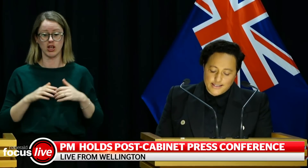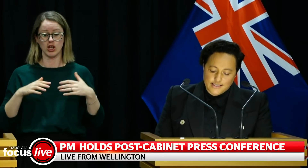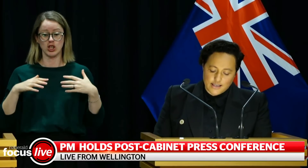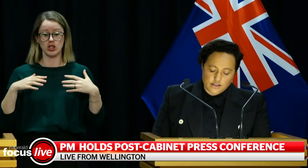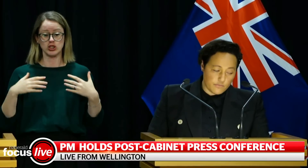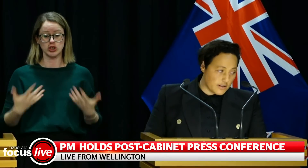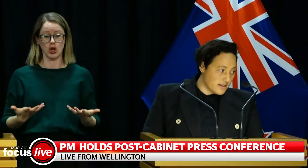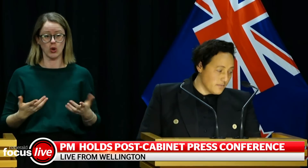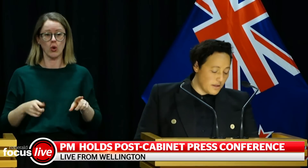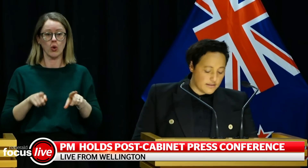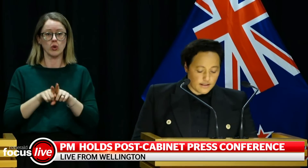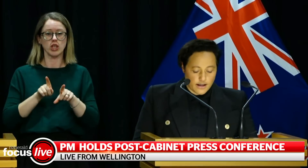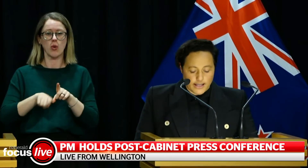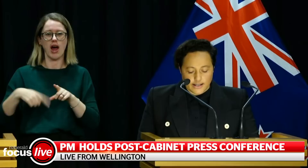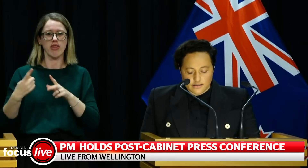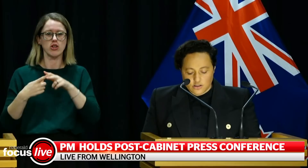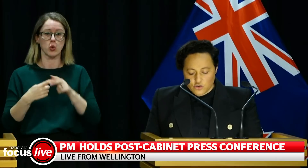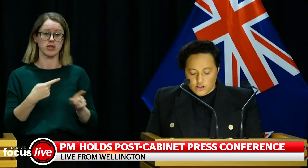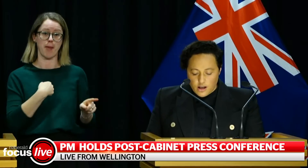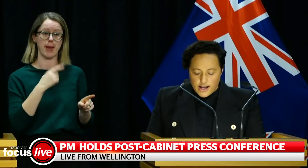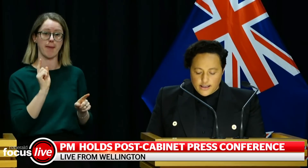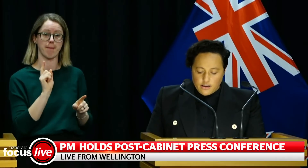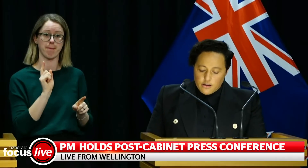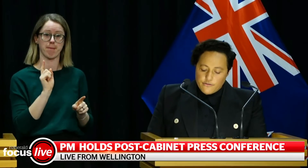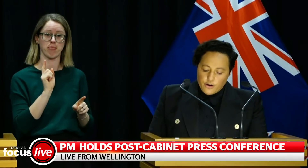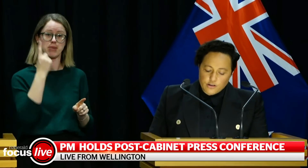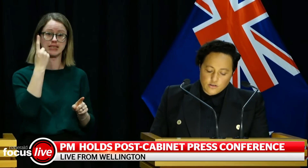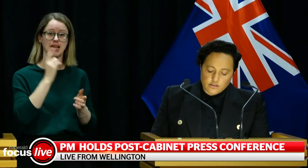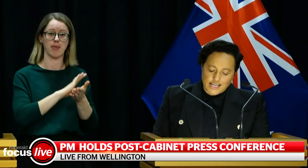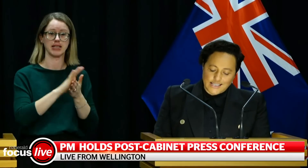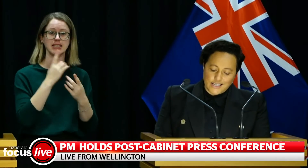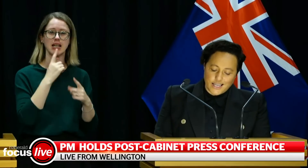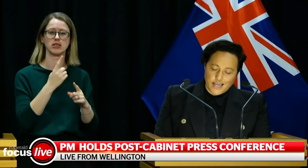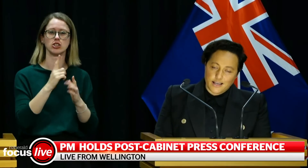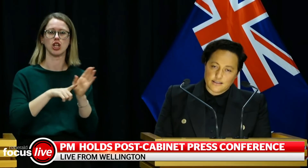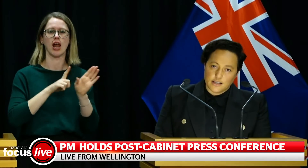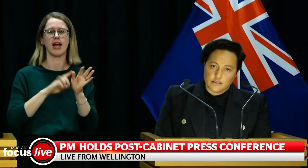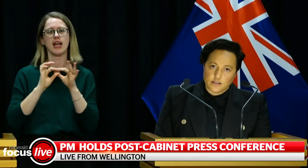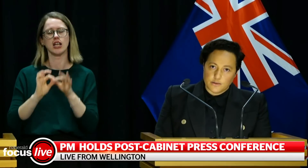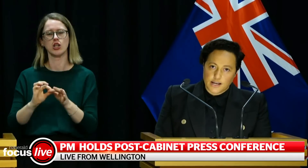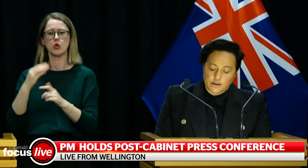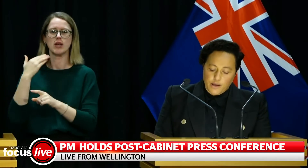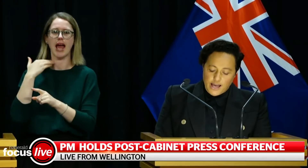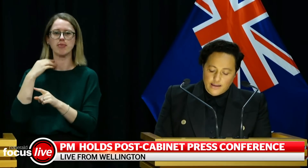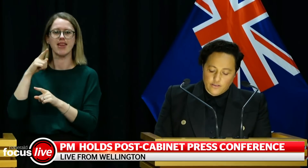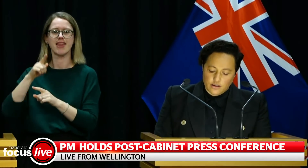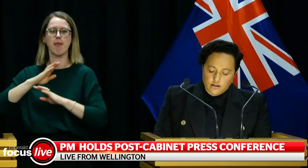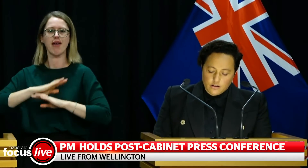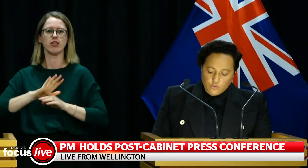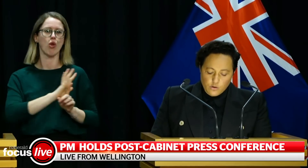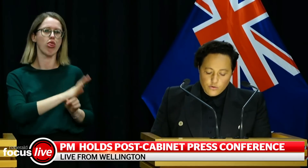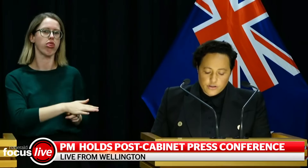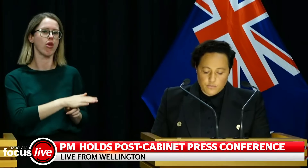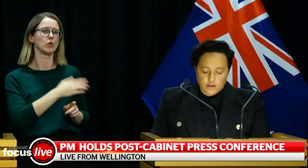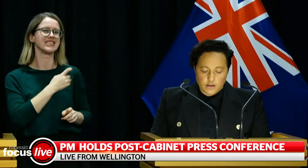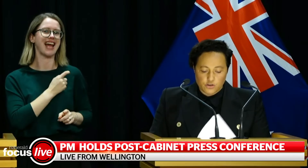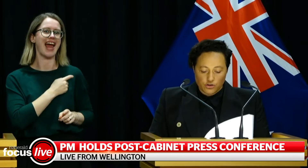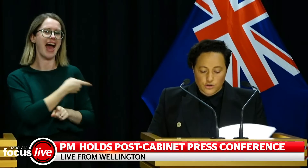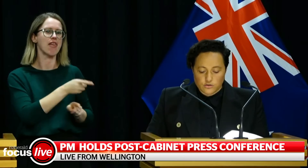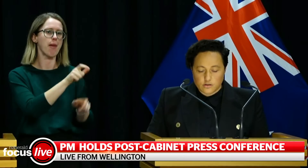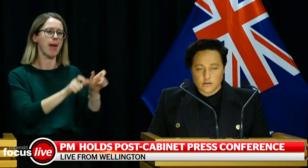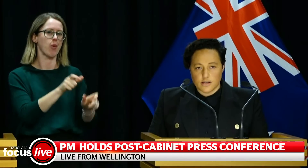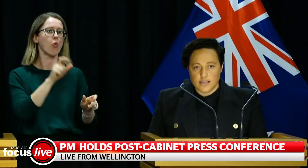for police that Minister Hipkins and I announced in July, focused on tackling gangs and intimidating behaviour, will also